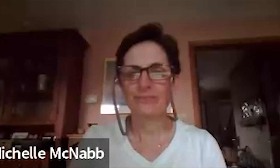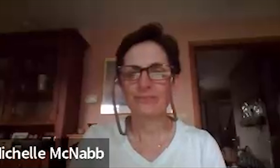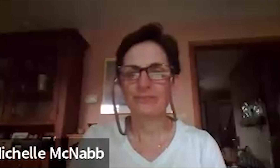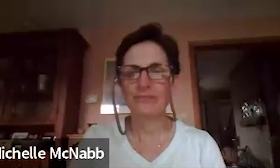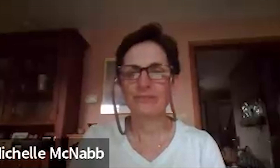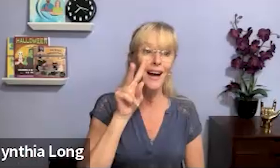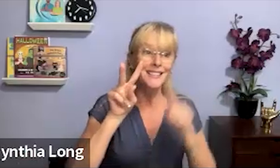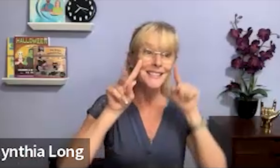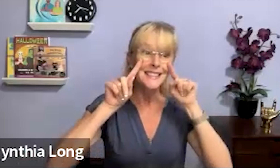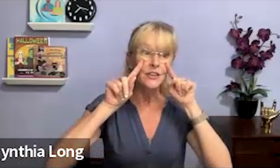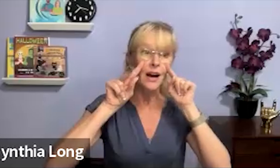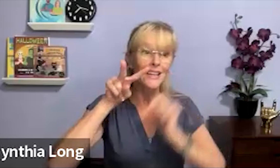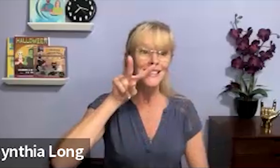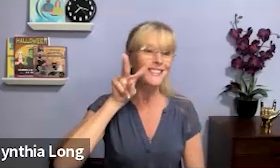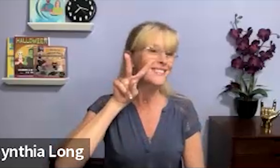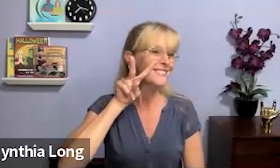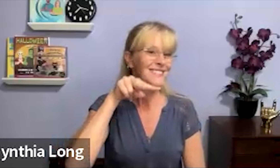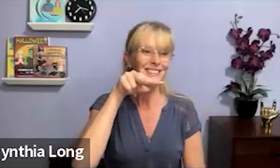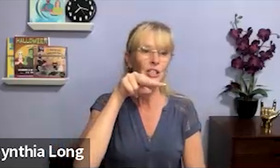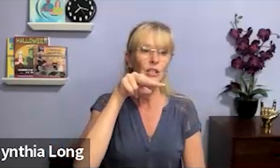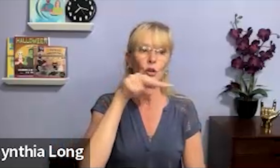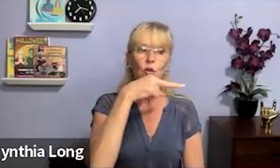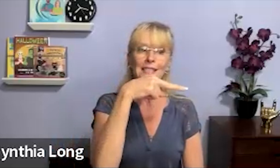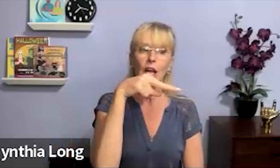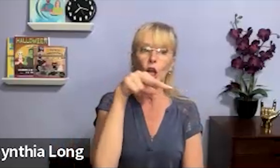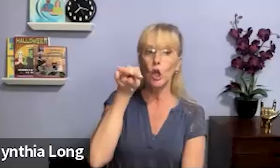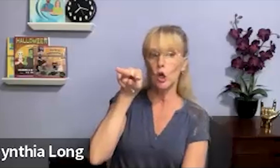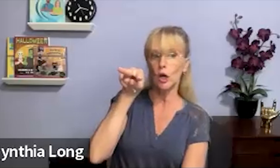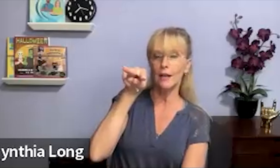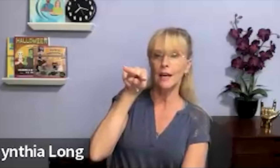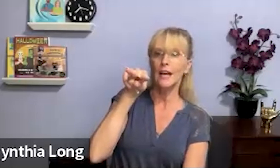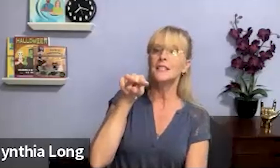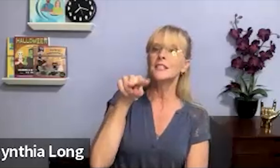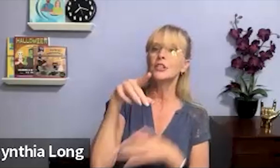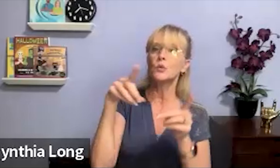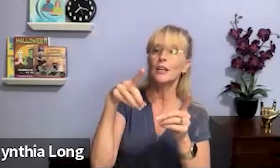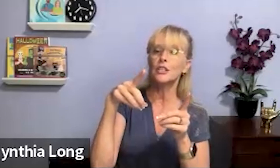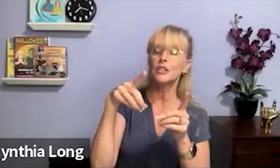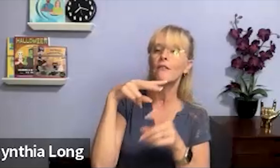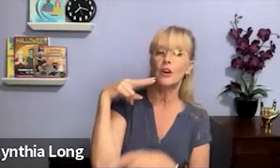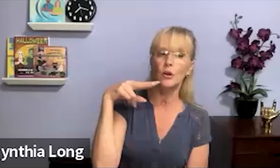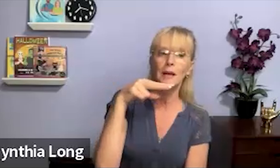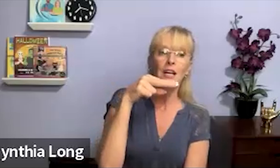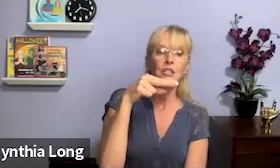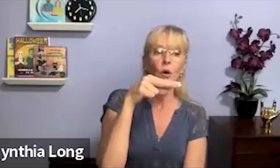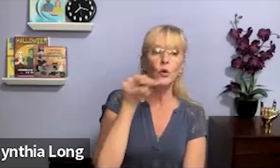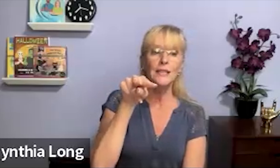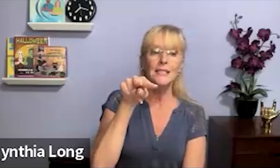and they're your eyes. See your eyes? So you're saying look, and this is a directional verb. So you can